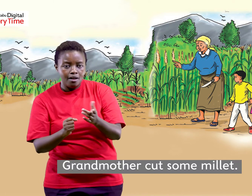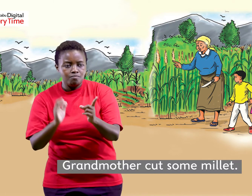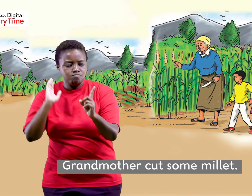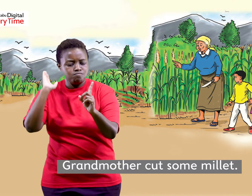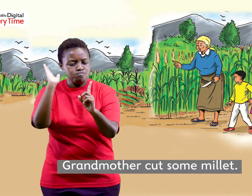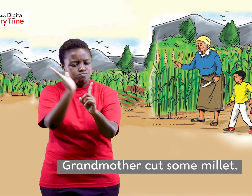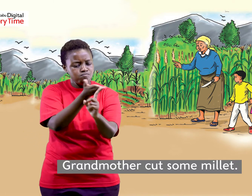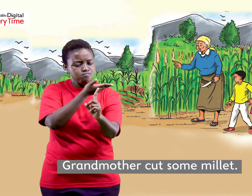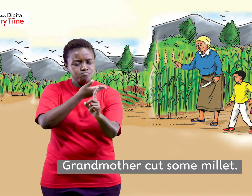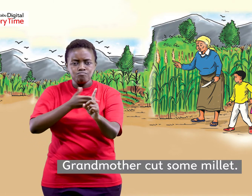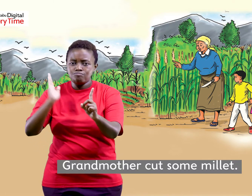Grandmother cut some millet.